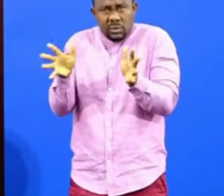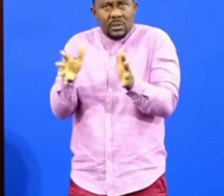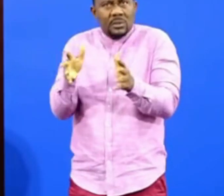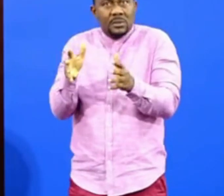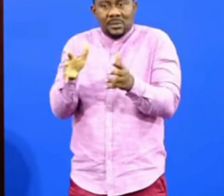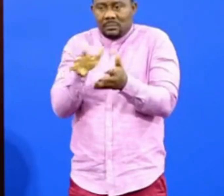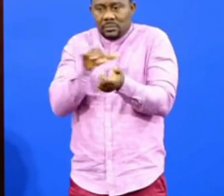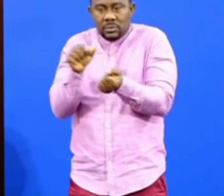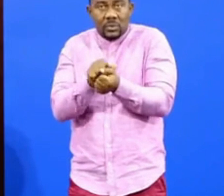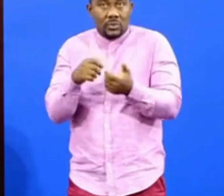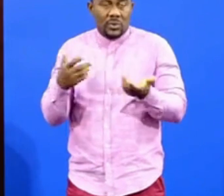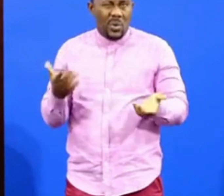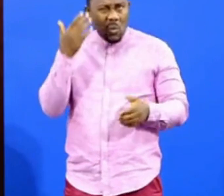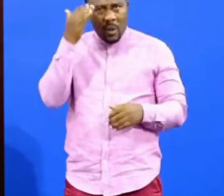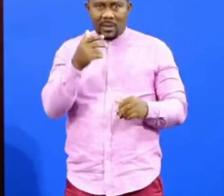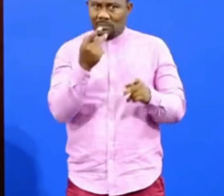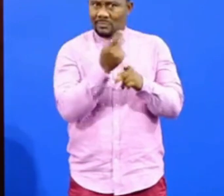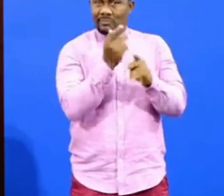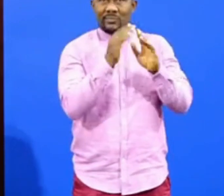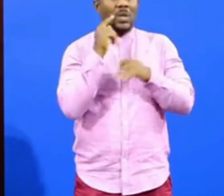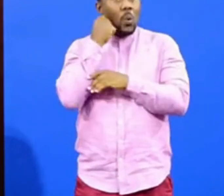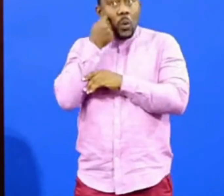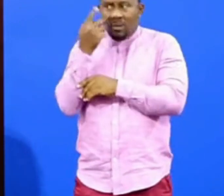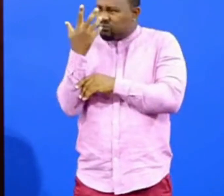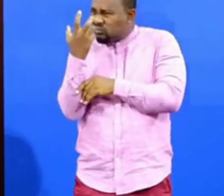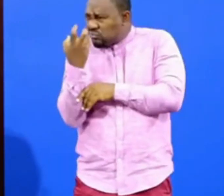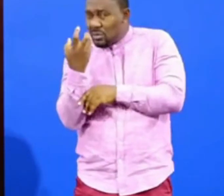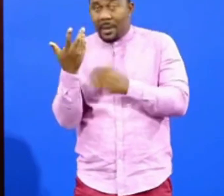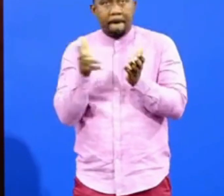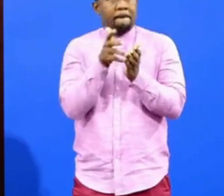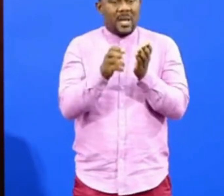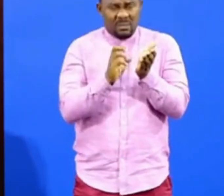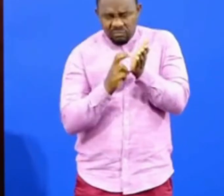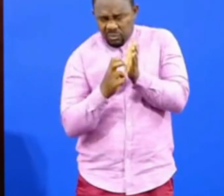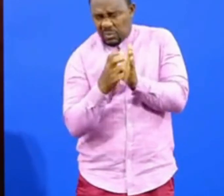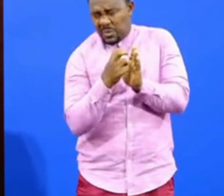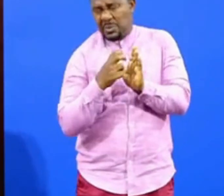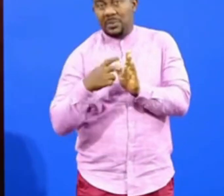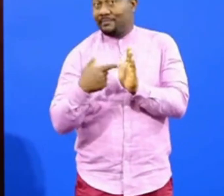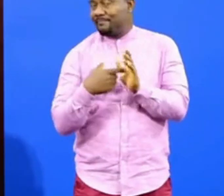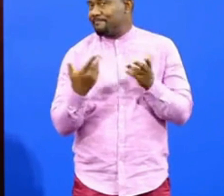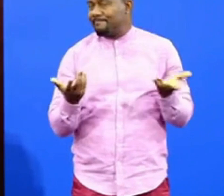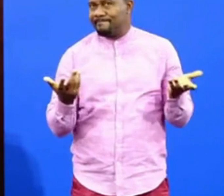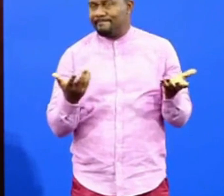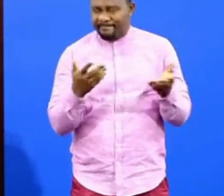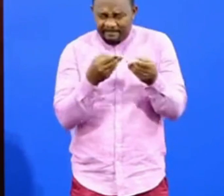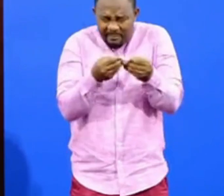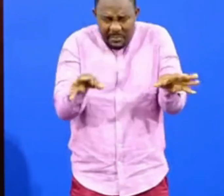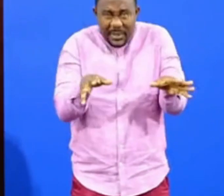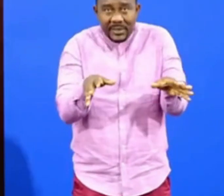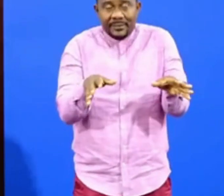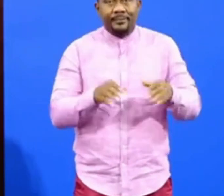proper storage conditions. Things like tomatoes go to rot. Even maize can suffer up to 40% post-harvest losses. And